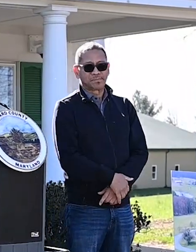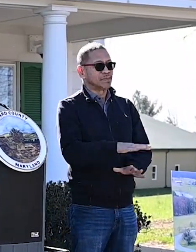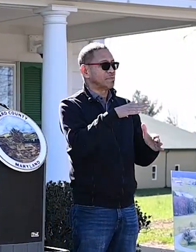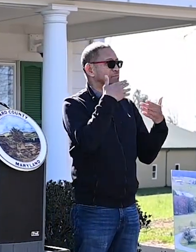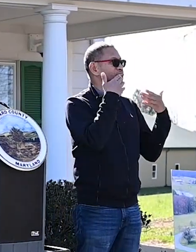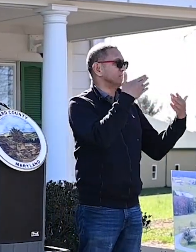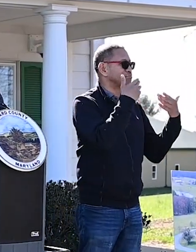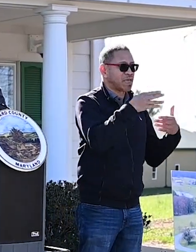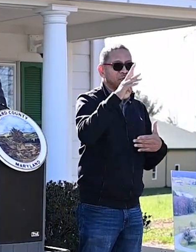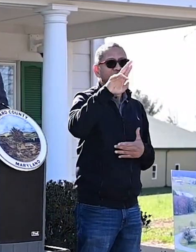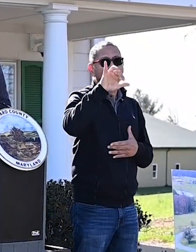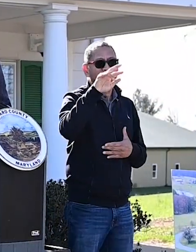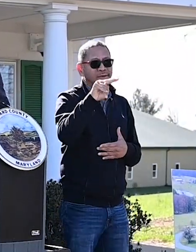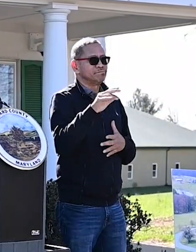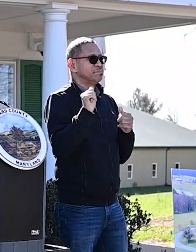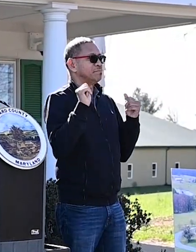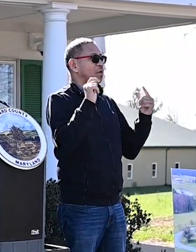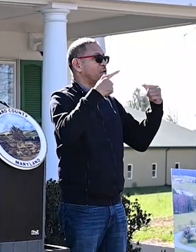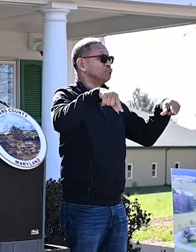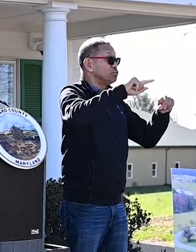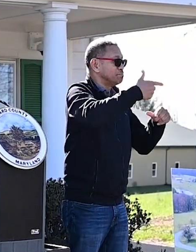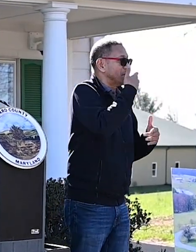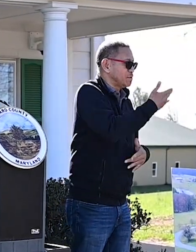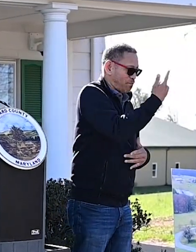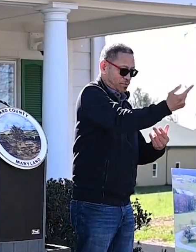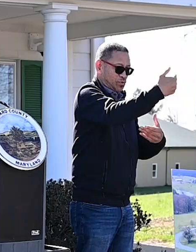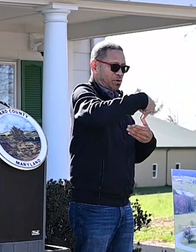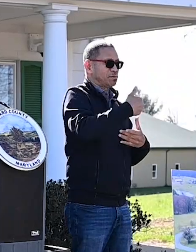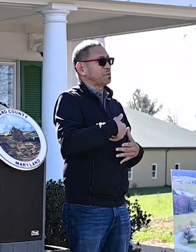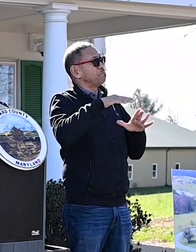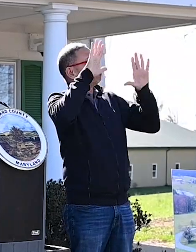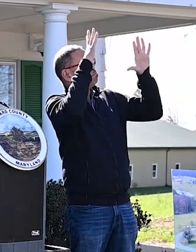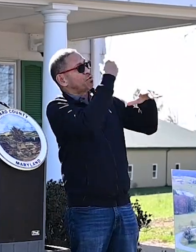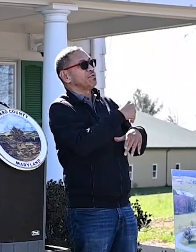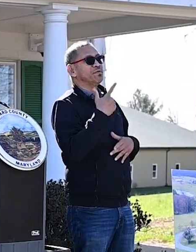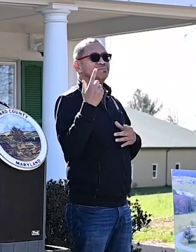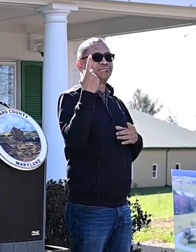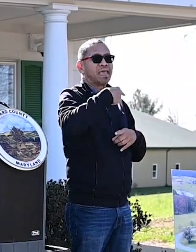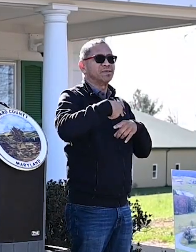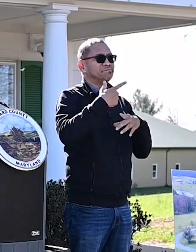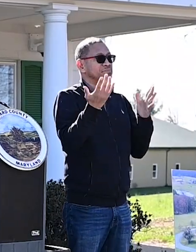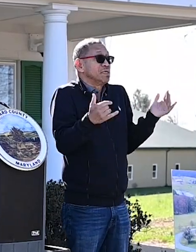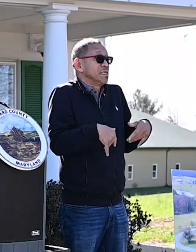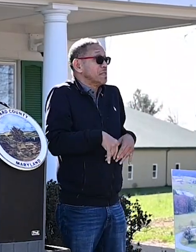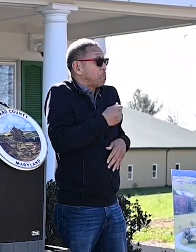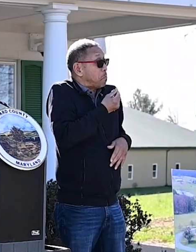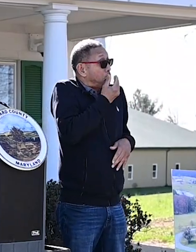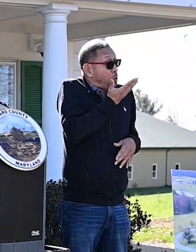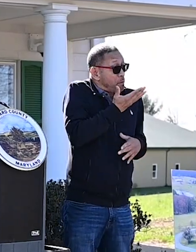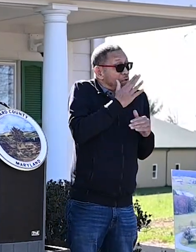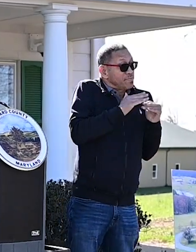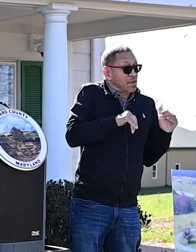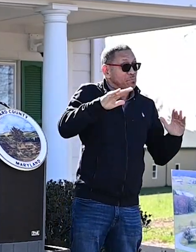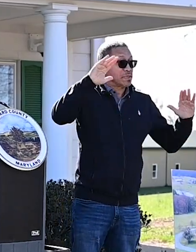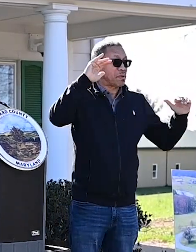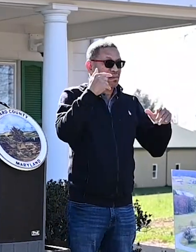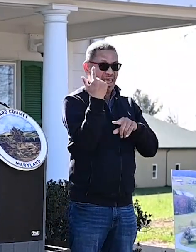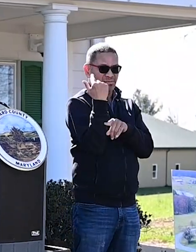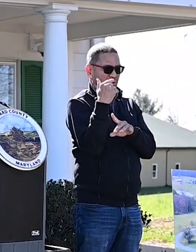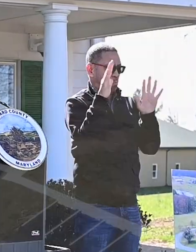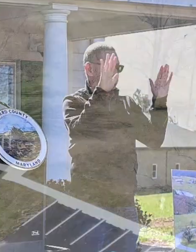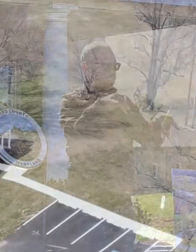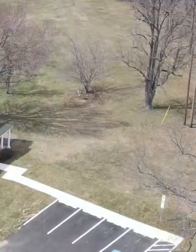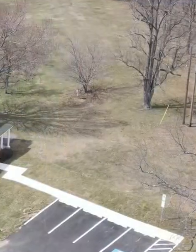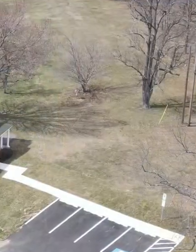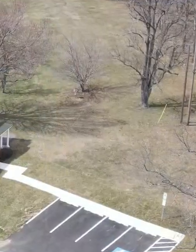Thank you so much, Brian, and thank you all for joining us on this beautiful day at West Friendship Park. And it's a little bit warmer than we were last year, so